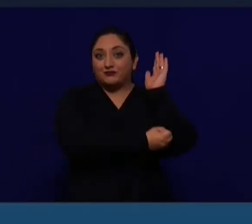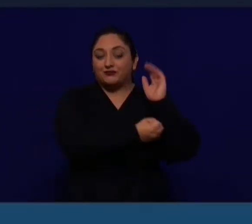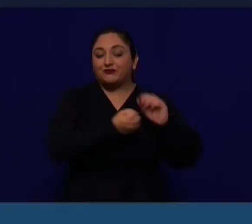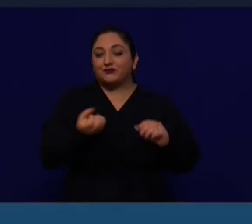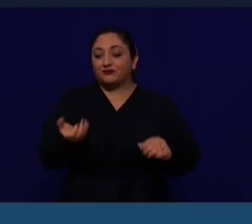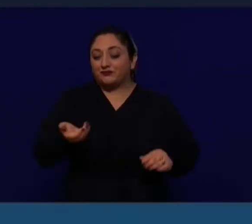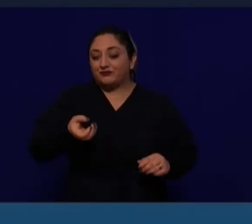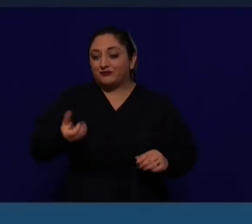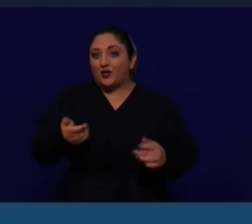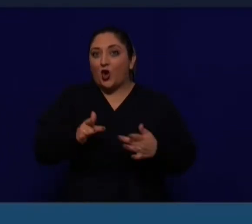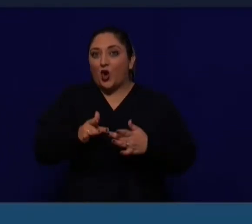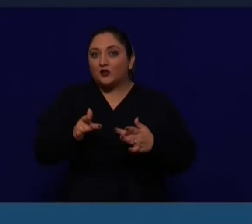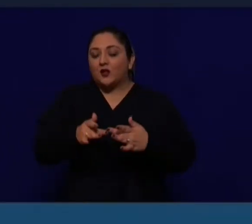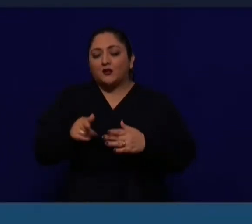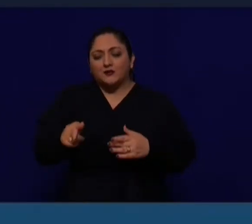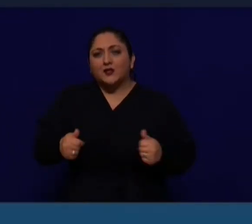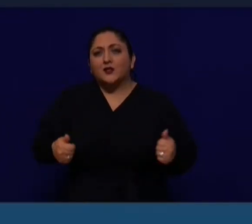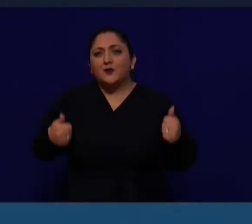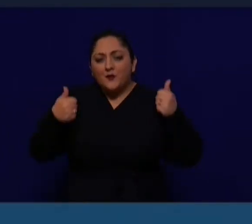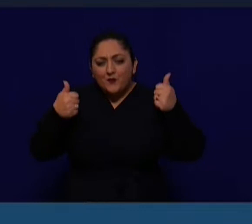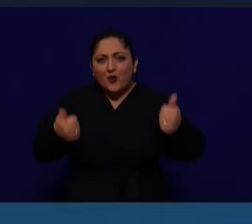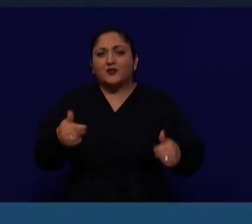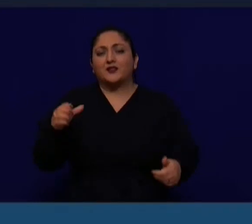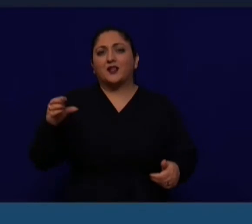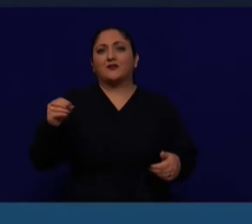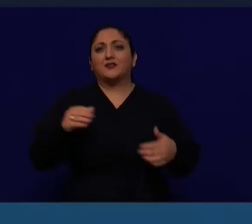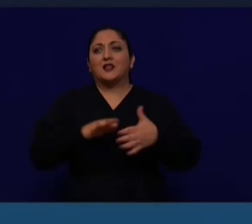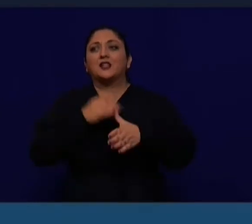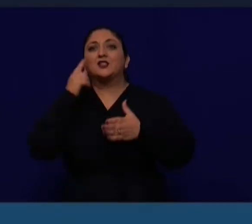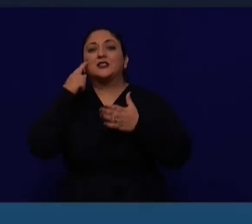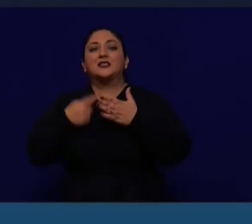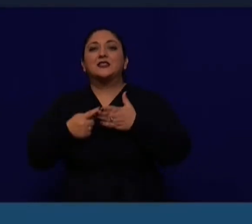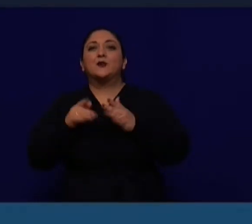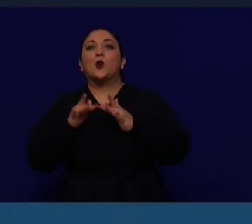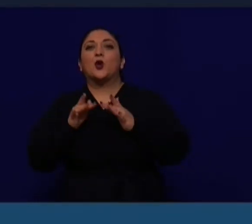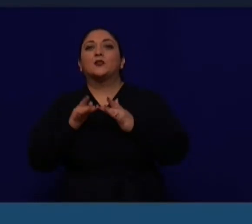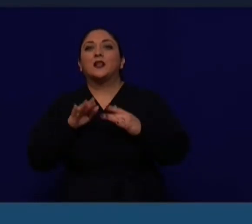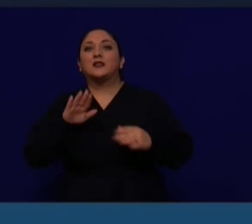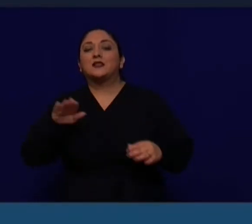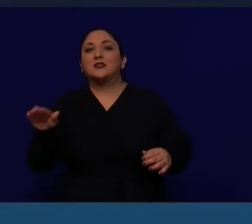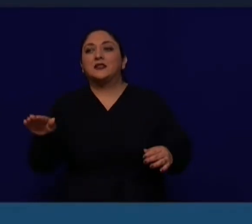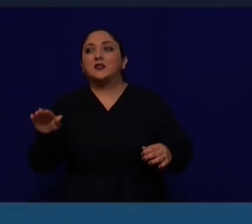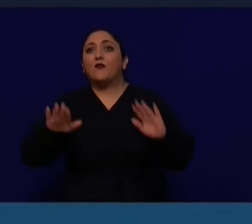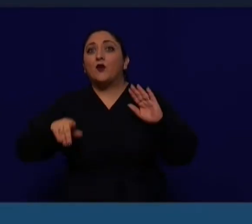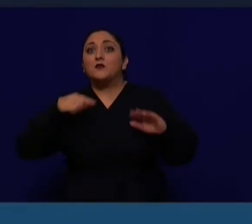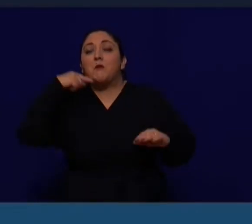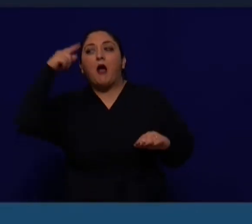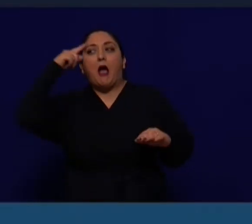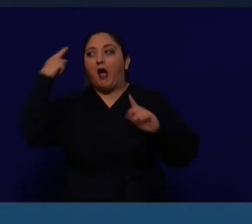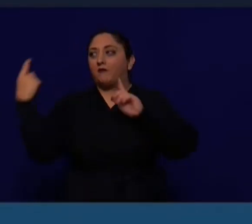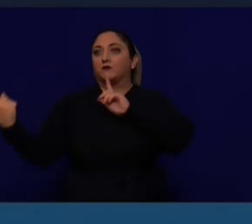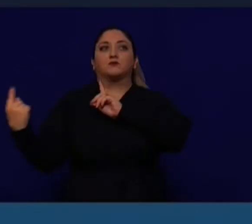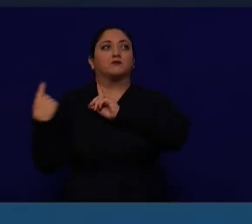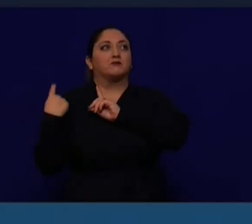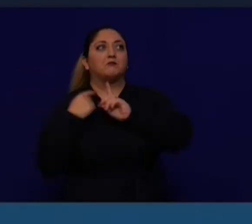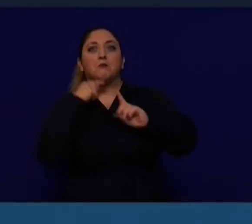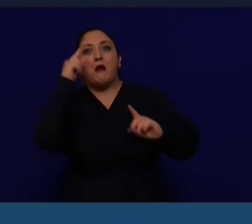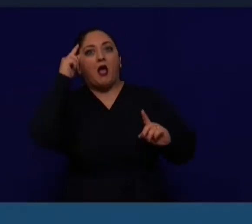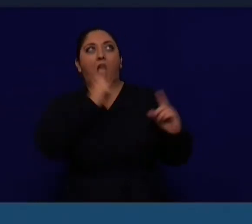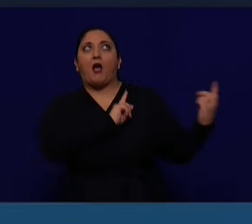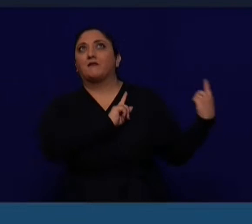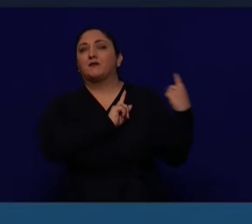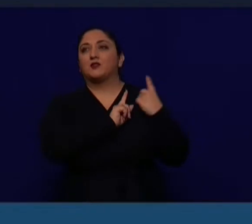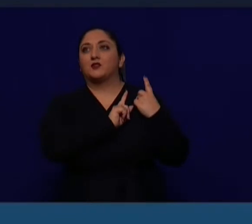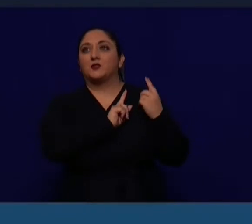tista' taqbad ukoll il-persuni li forsi ma jkunux jafu li kont close contact magħhom u hemmhekk inti